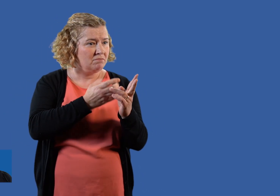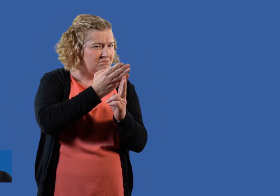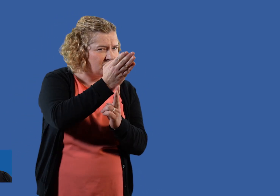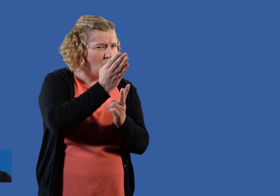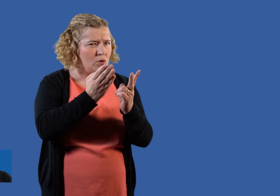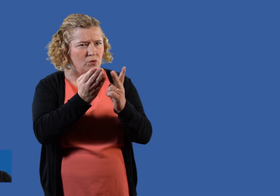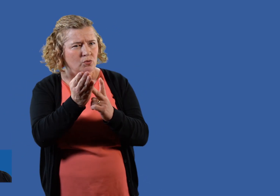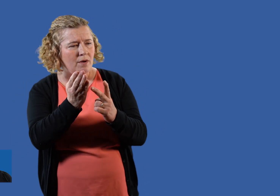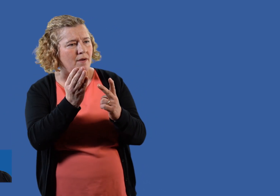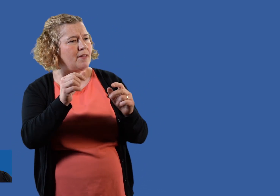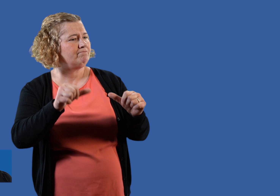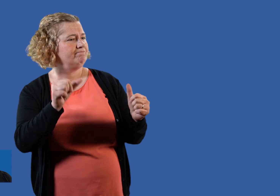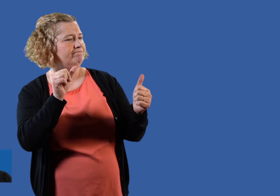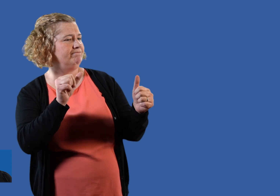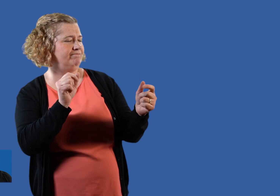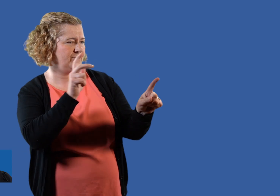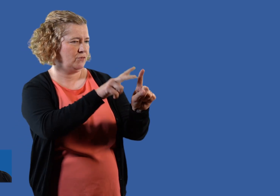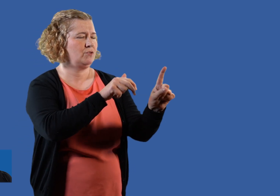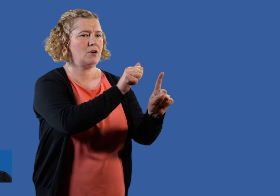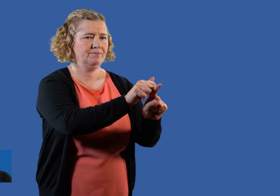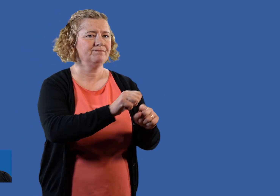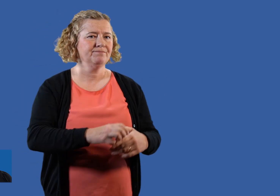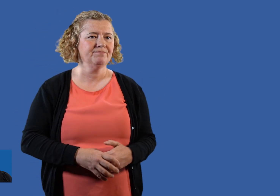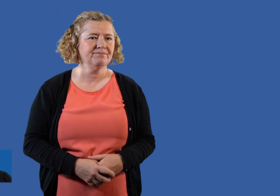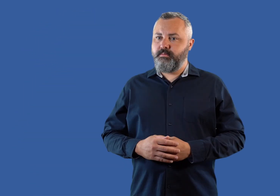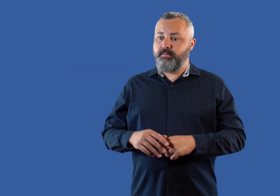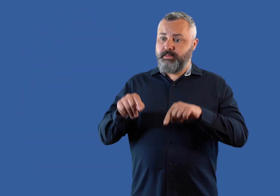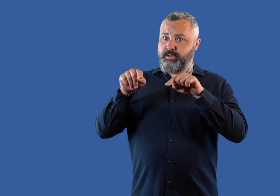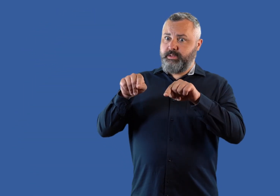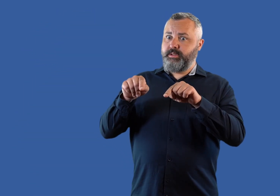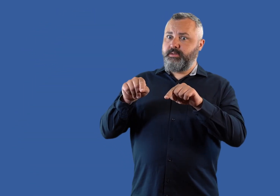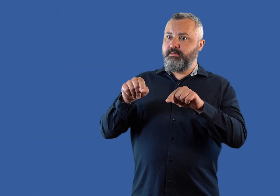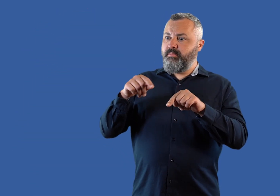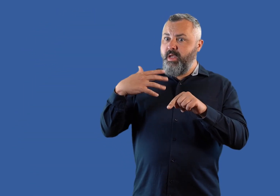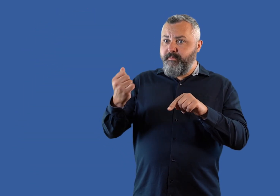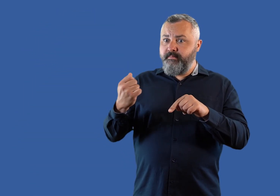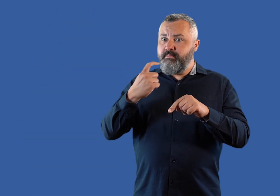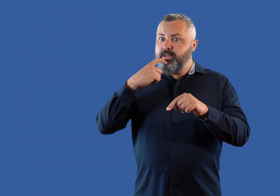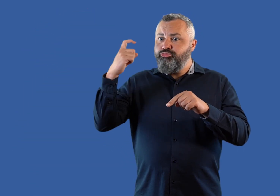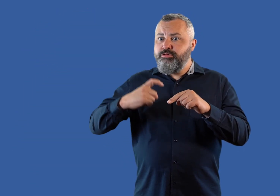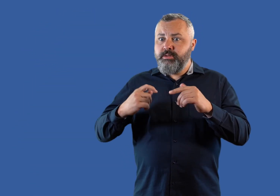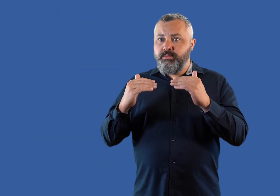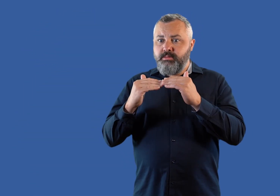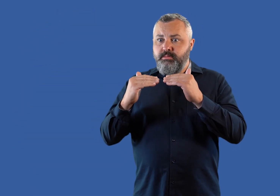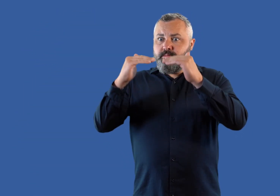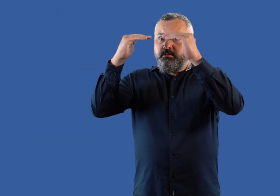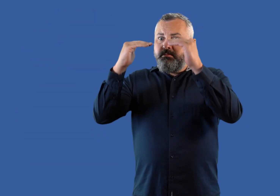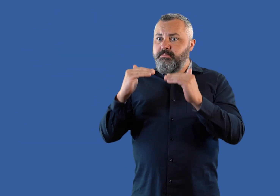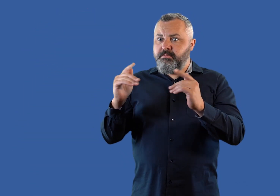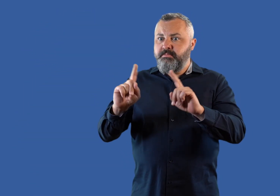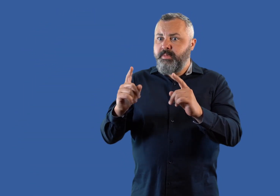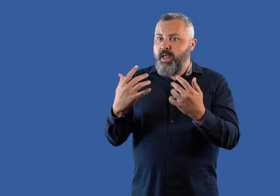1 or bipolar type 2. What levels of severity are there in the